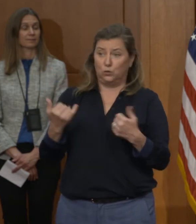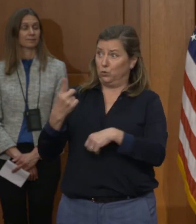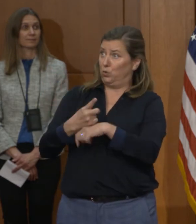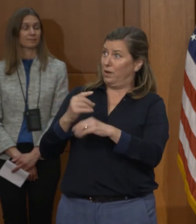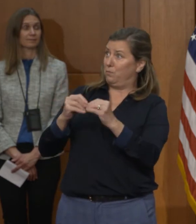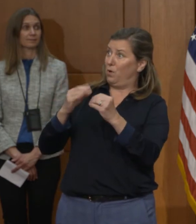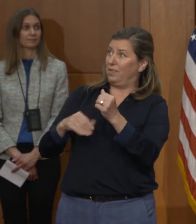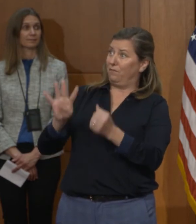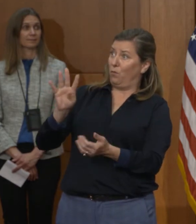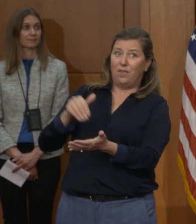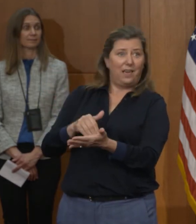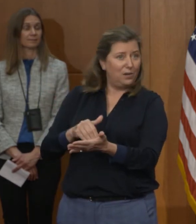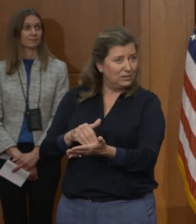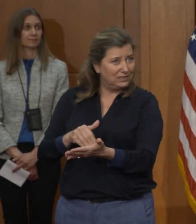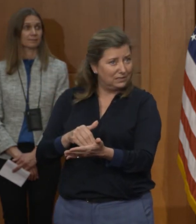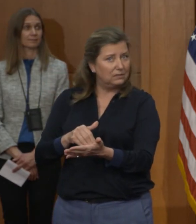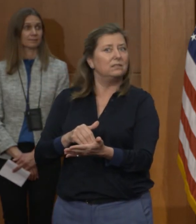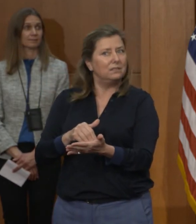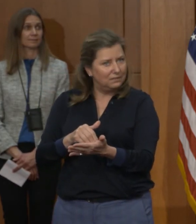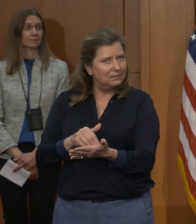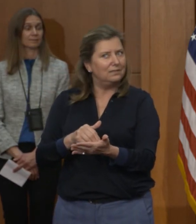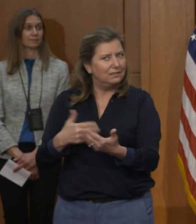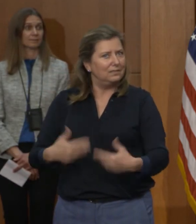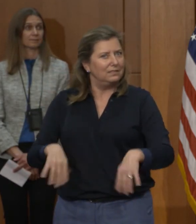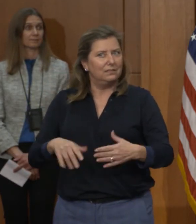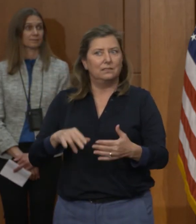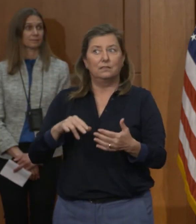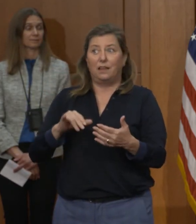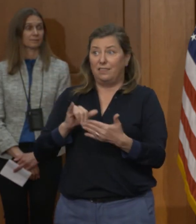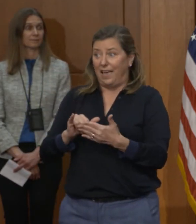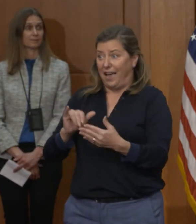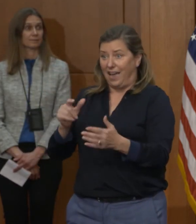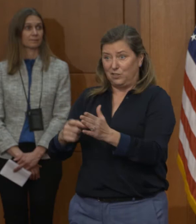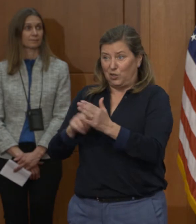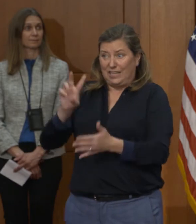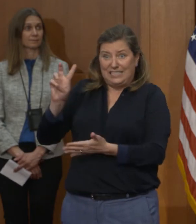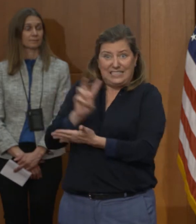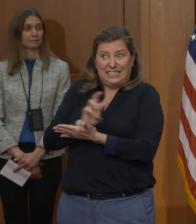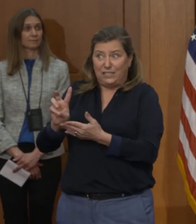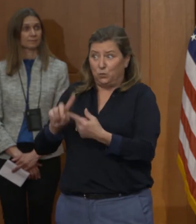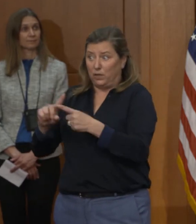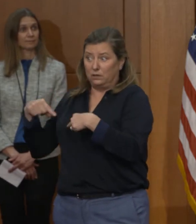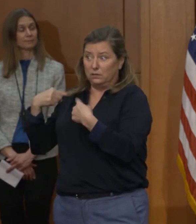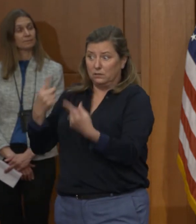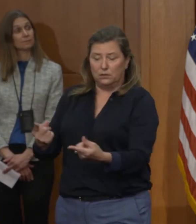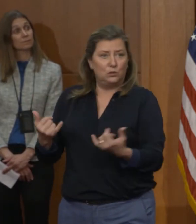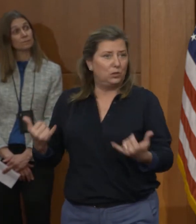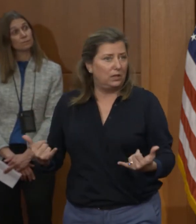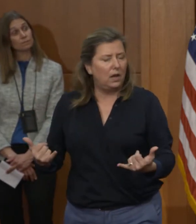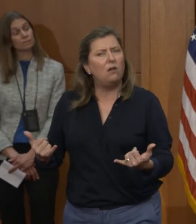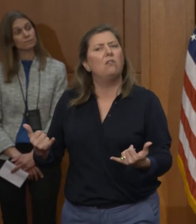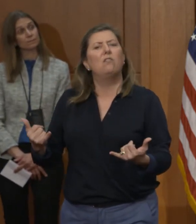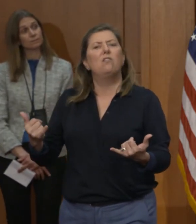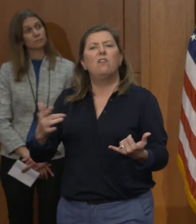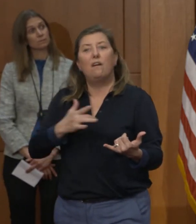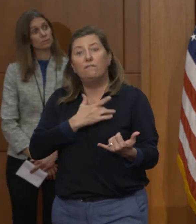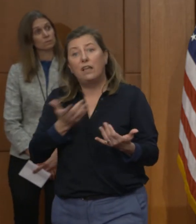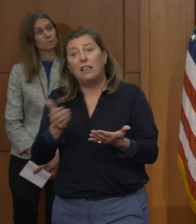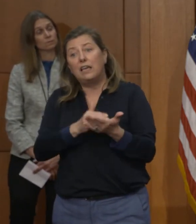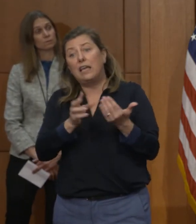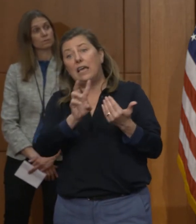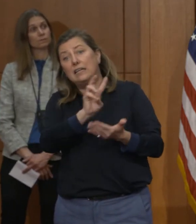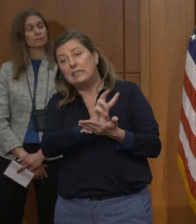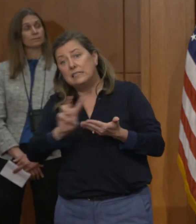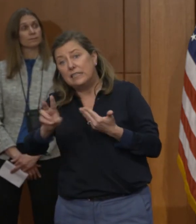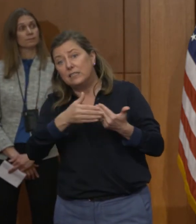over 4,000. Again, that's taken 6 weeks to get to where we are today. I don't expect it to take another 6